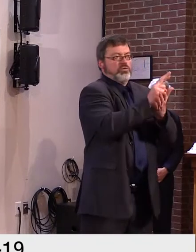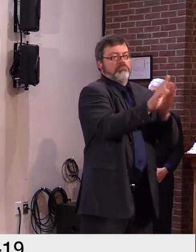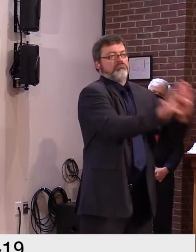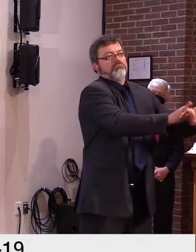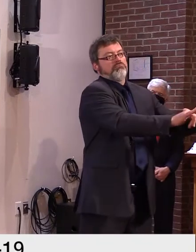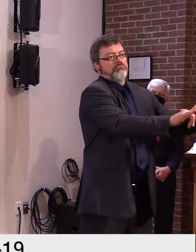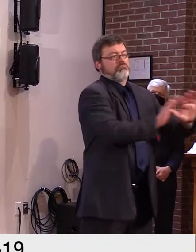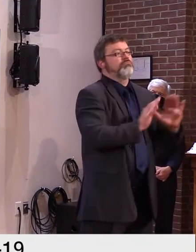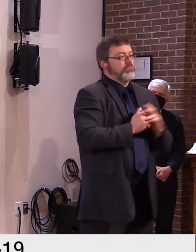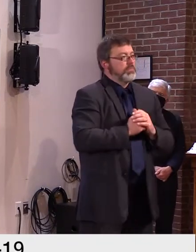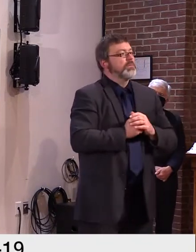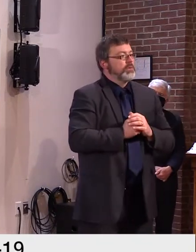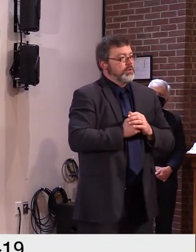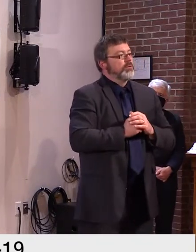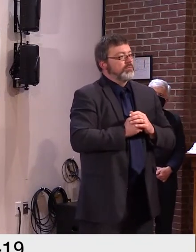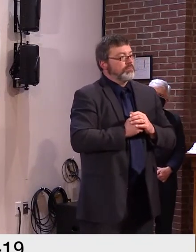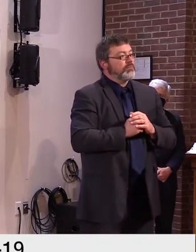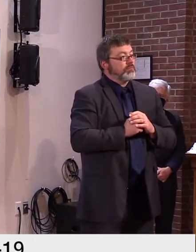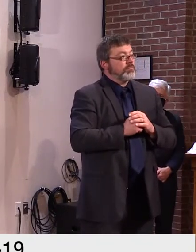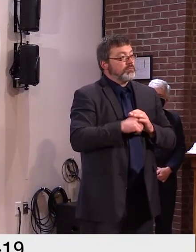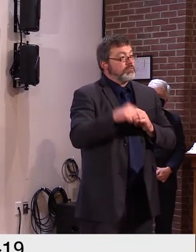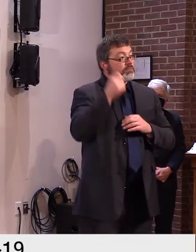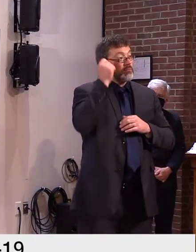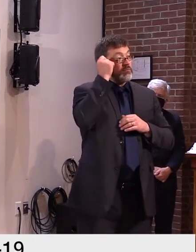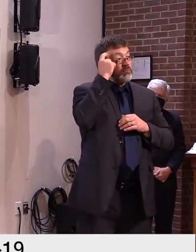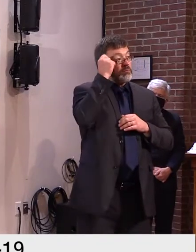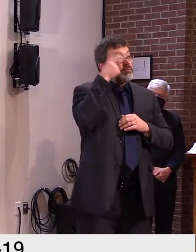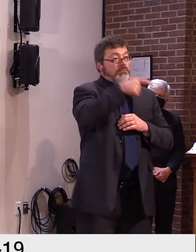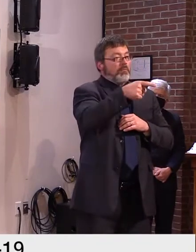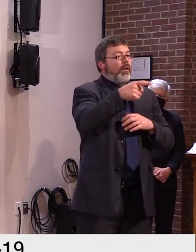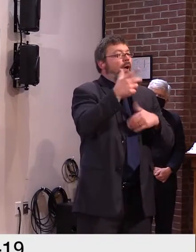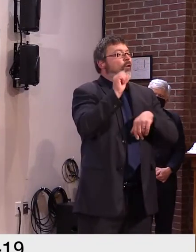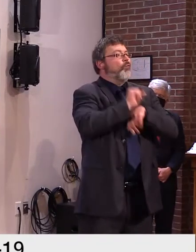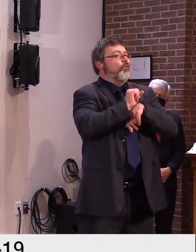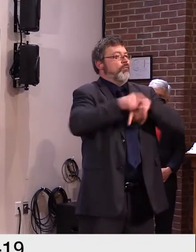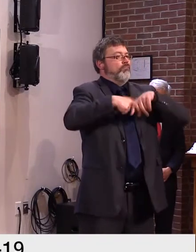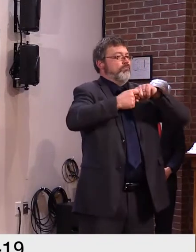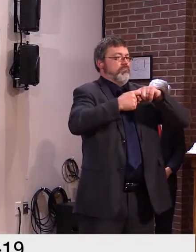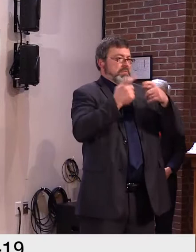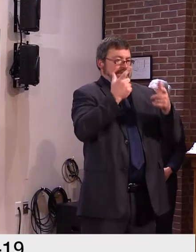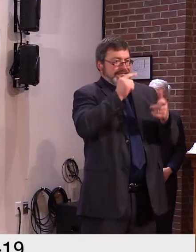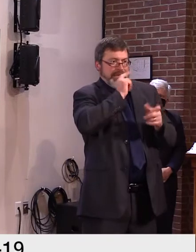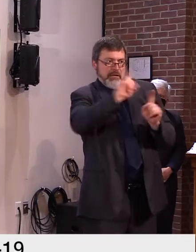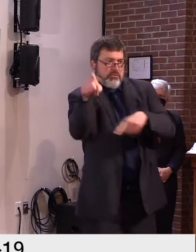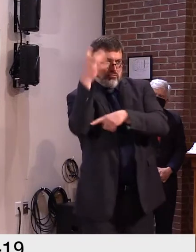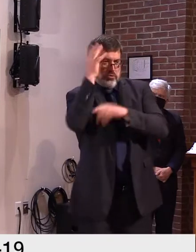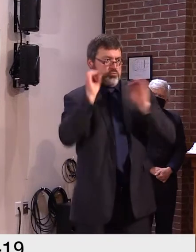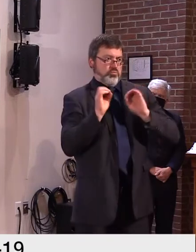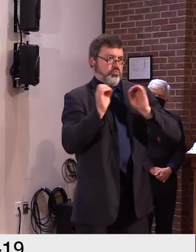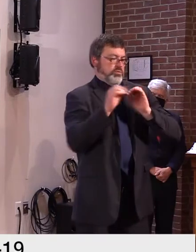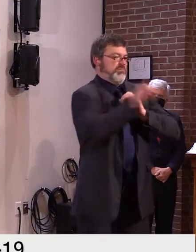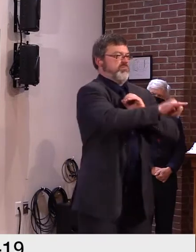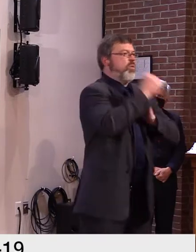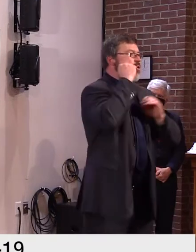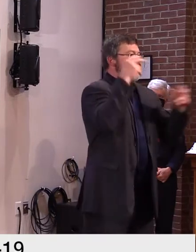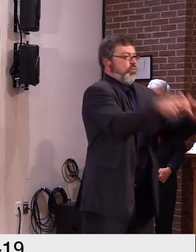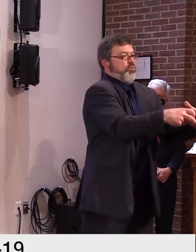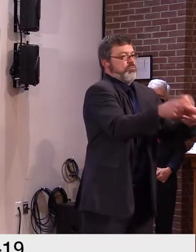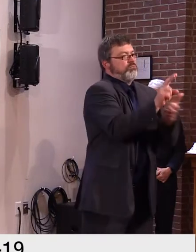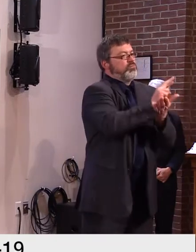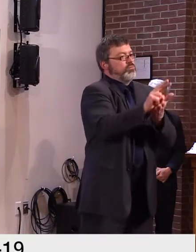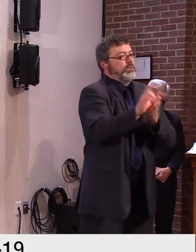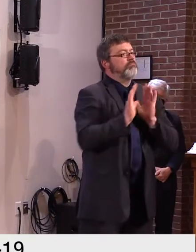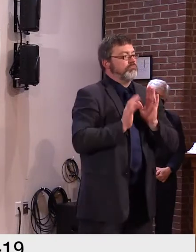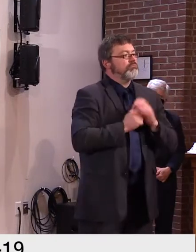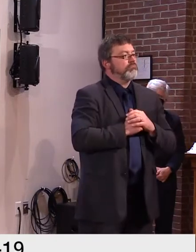the orchard, separate from others, as they have been done, so long as they're feeling well. Two